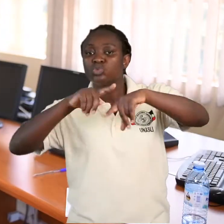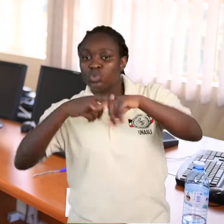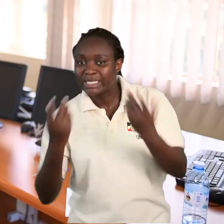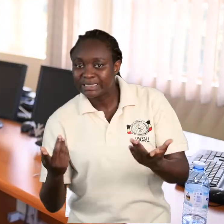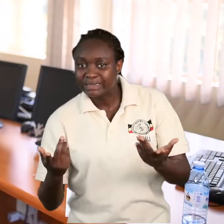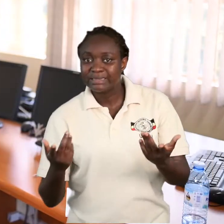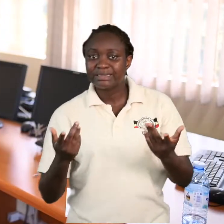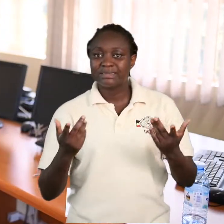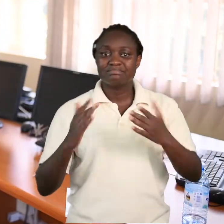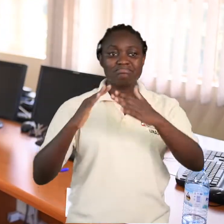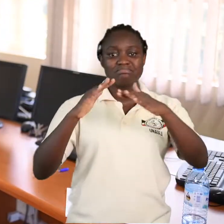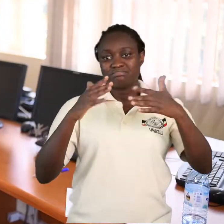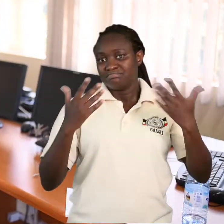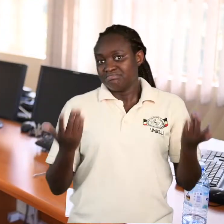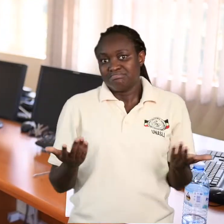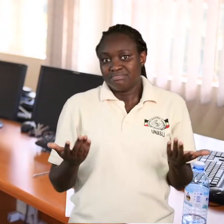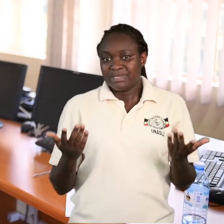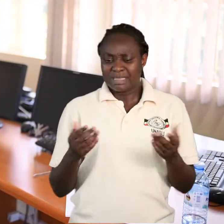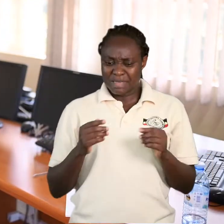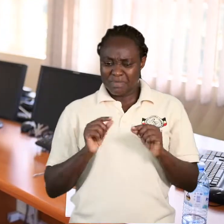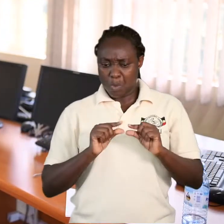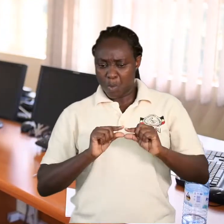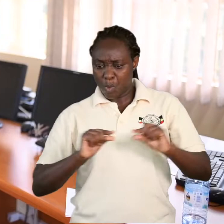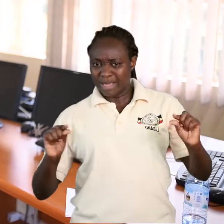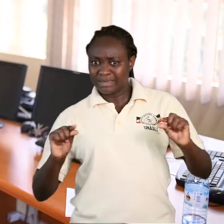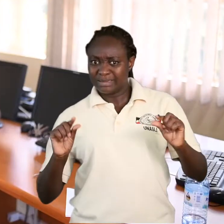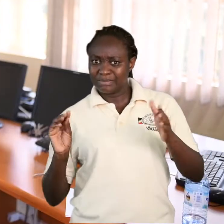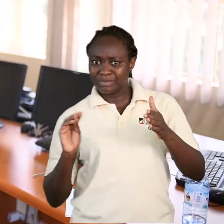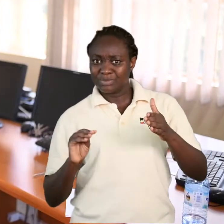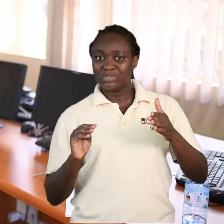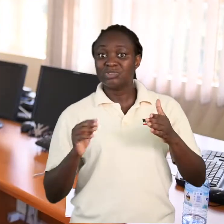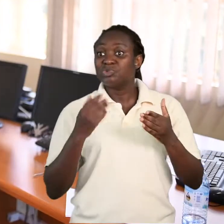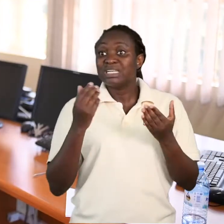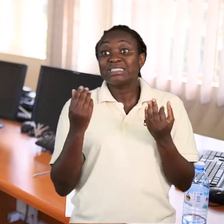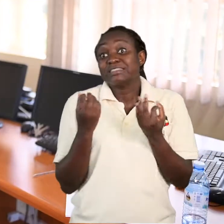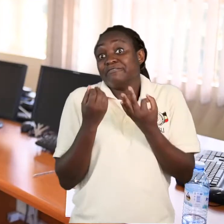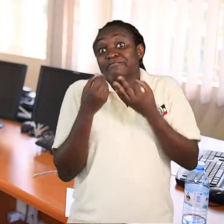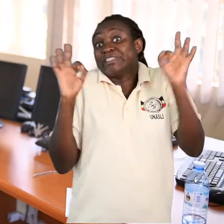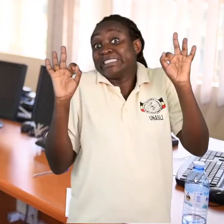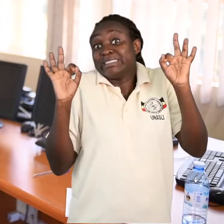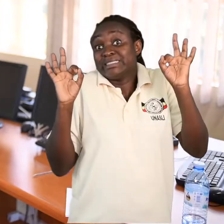deadline of closing date, and another catching word, free of charge.